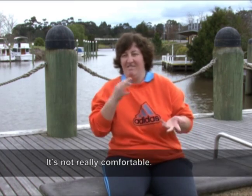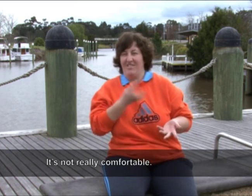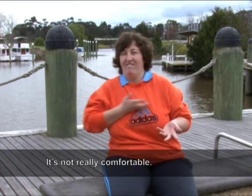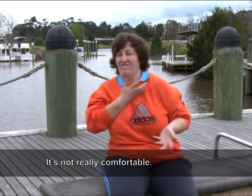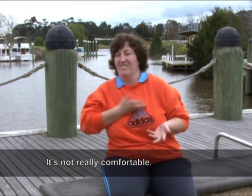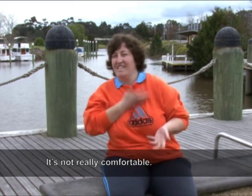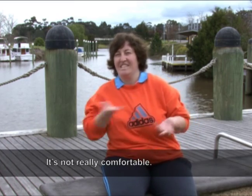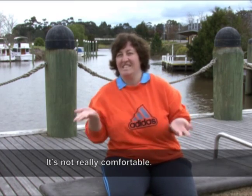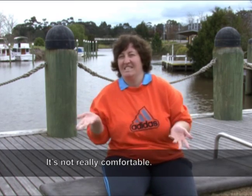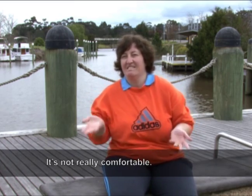It's not really comfortable.